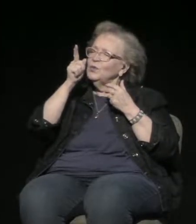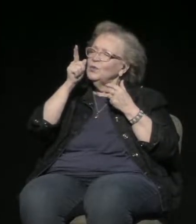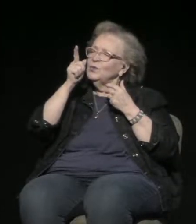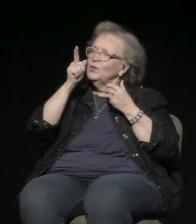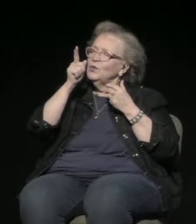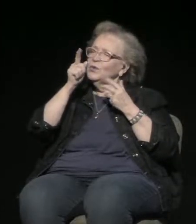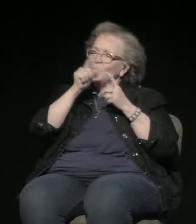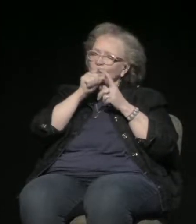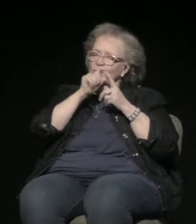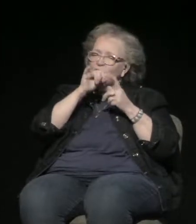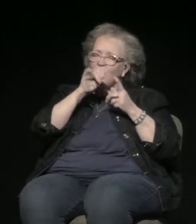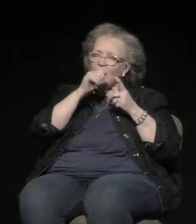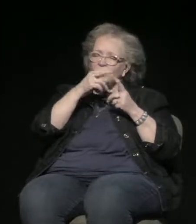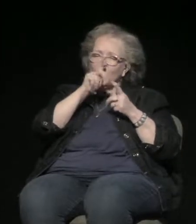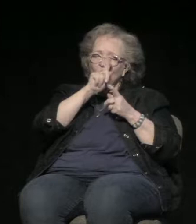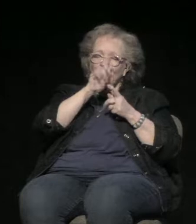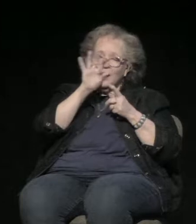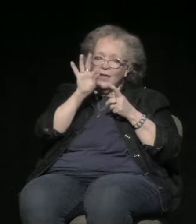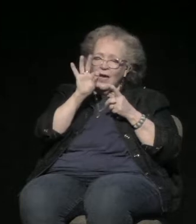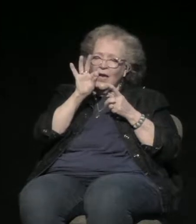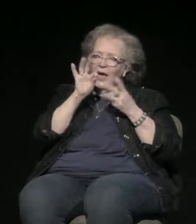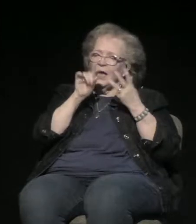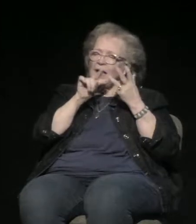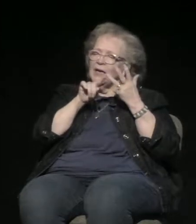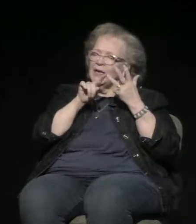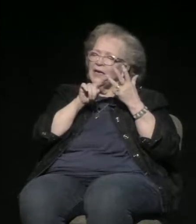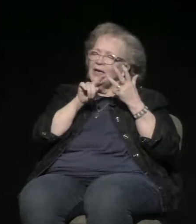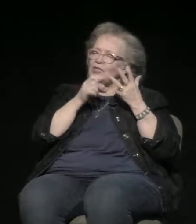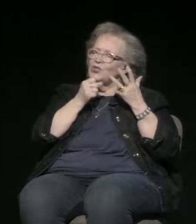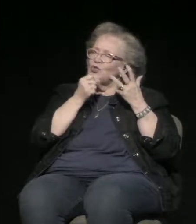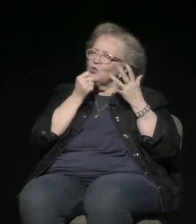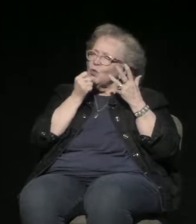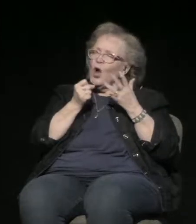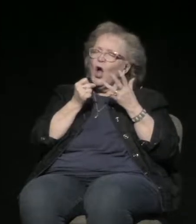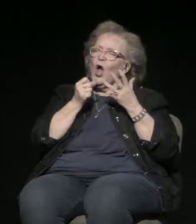In the words of Joshua 1 9 May he be strong And courageous